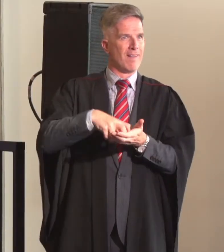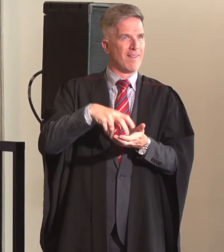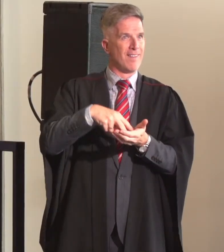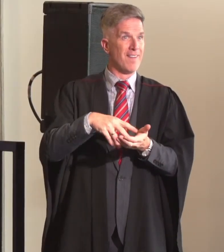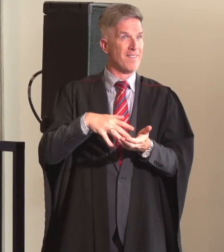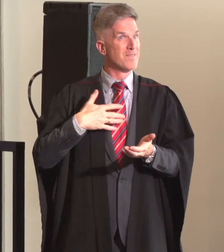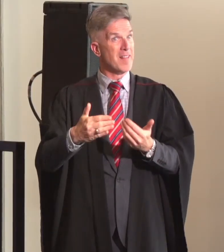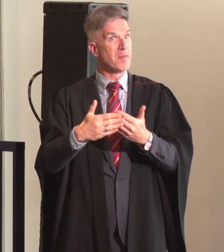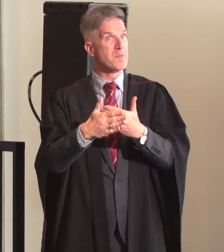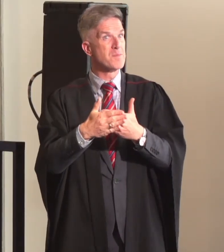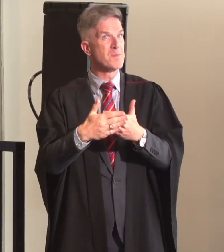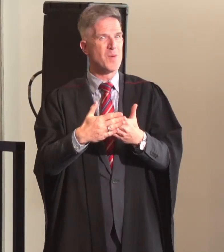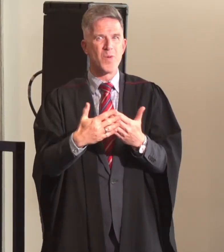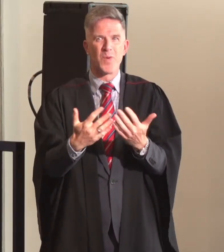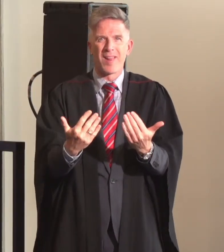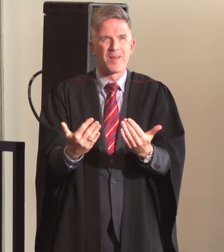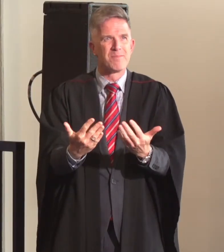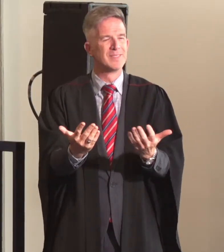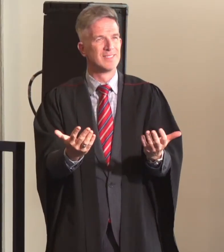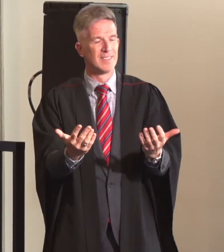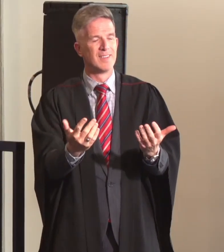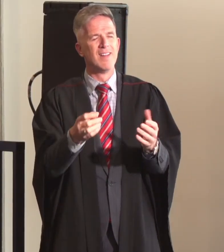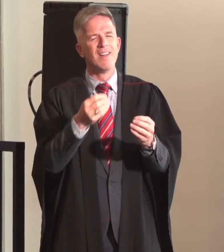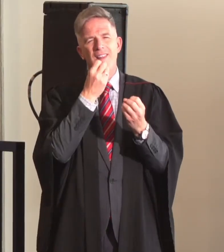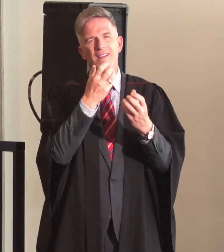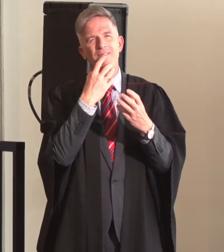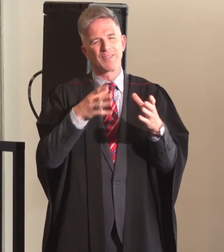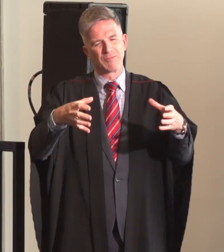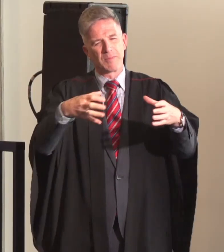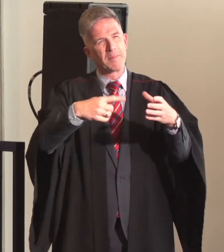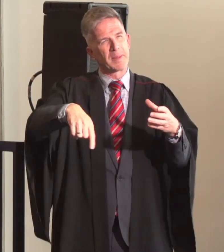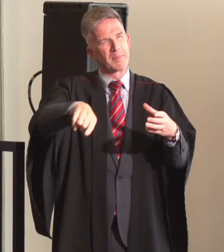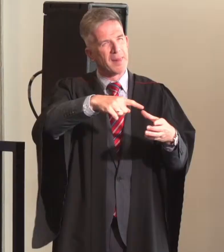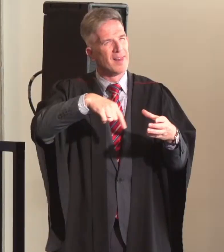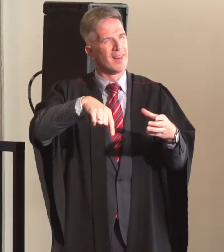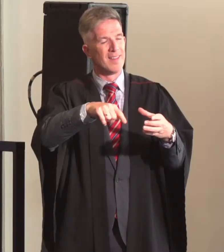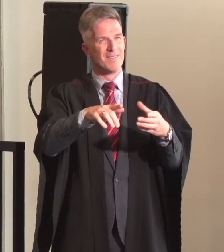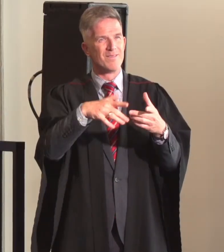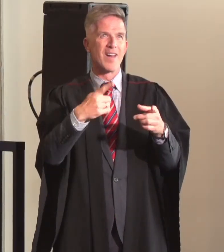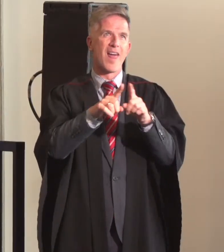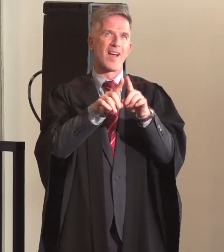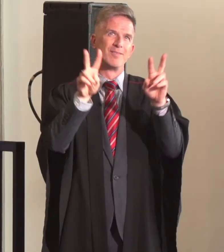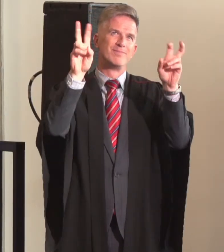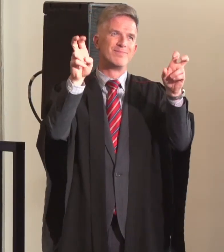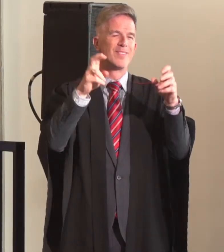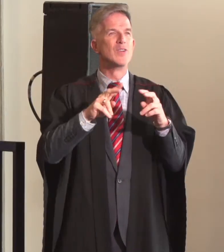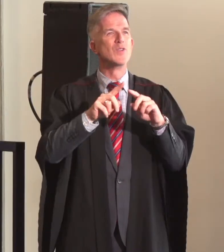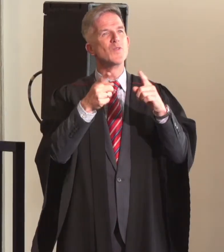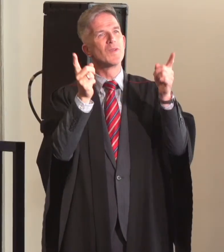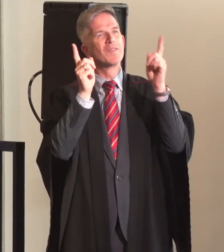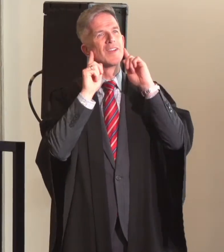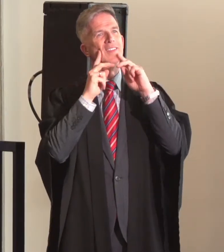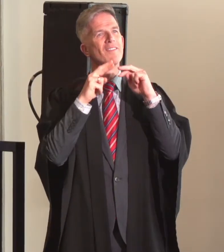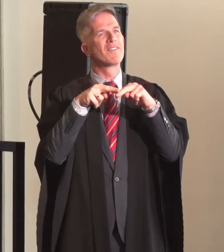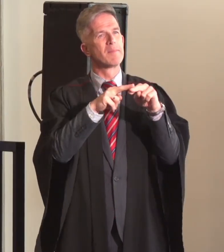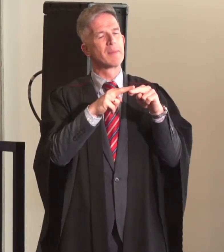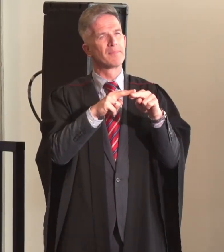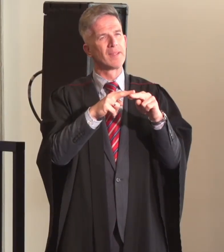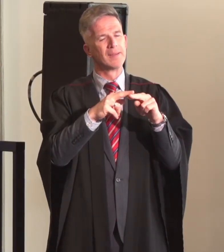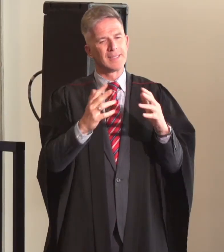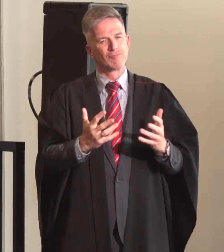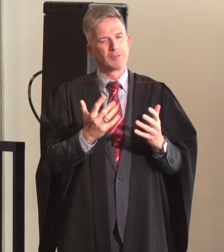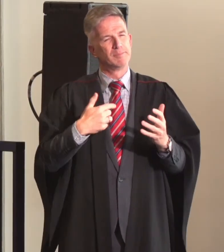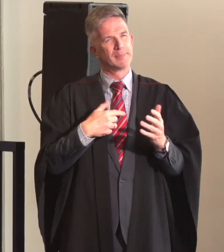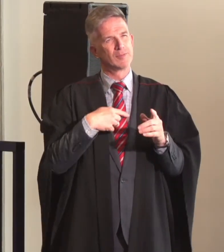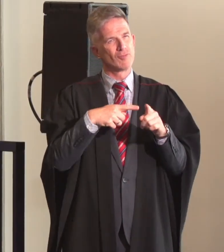felt more welcomed. They're a lovely bunch of people, and I would consider them a big part of my uni family. It's pushed me to try new things and get involved